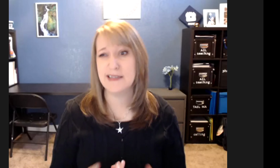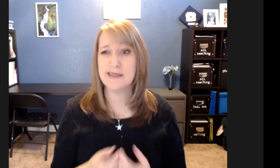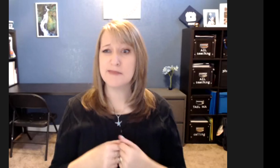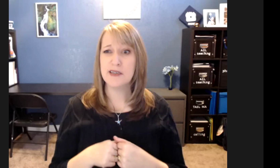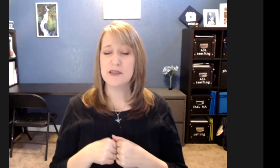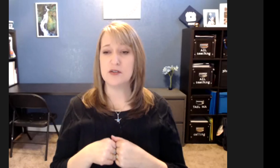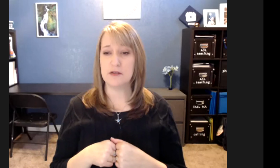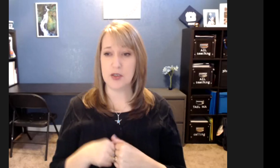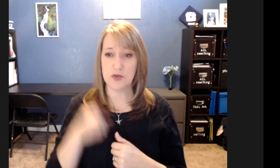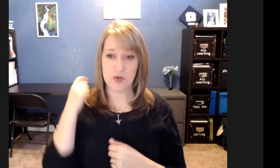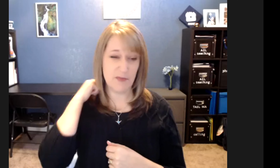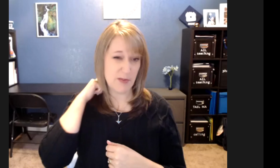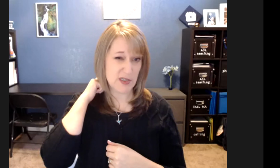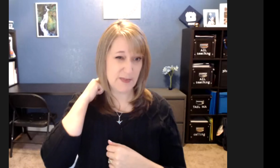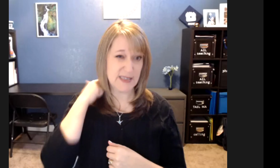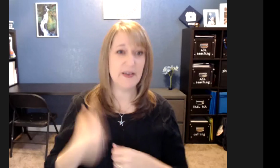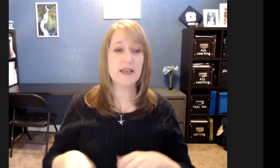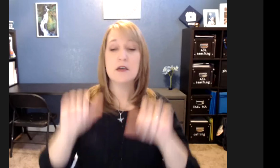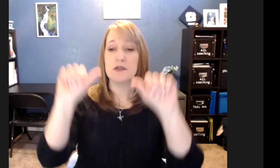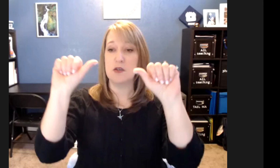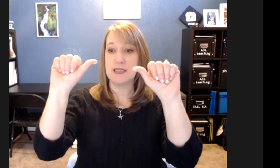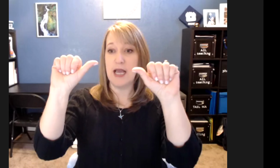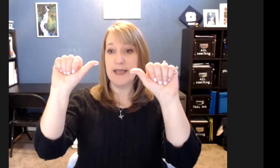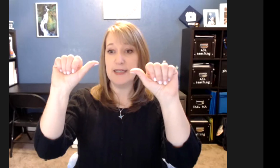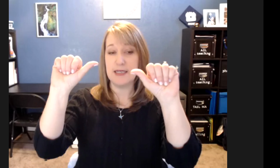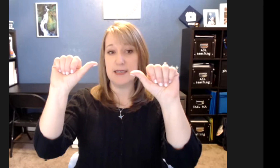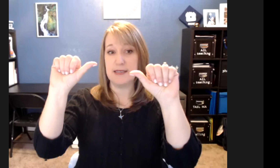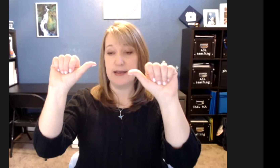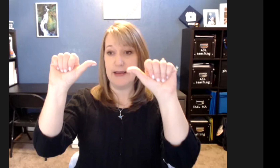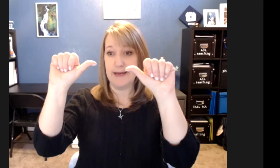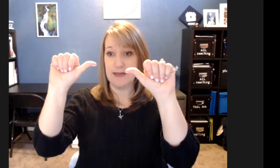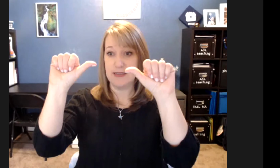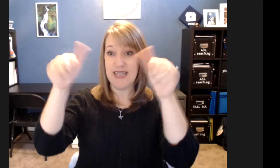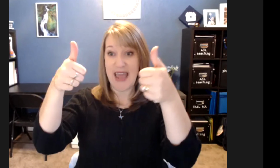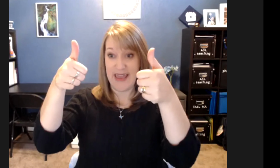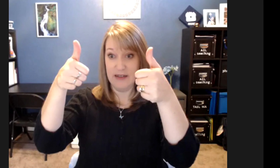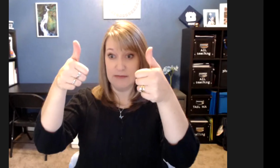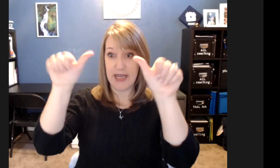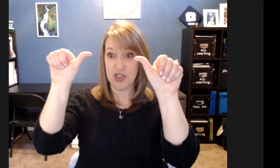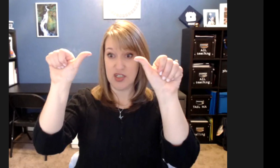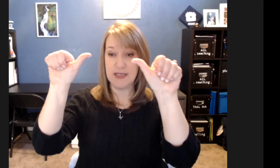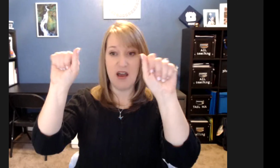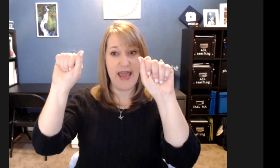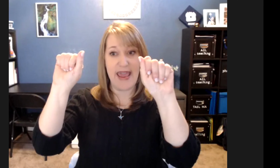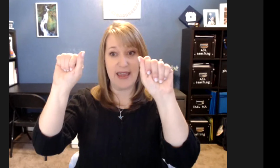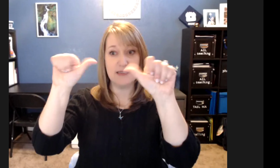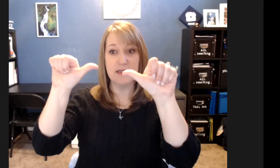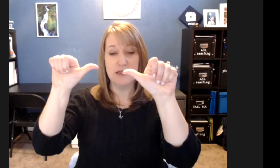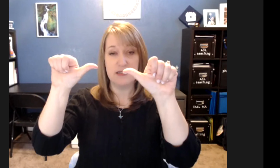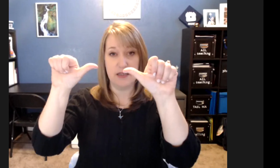science to, sort of be more specific. So science is 10 hand shapes, not A's. Stick